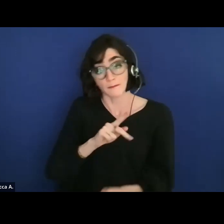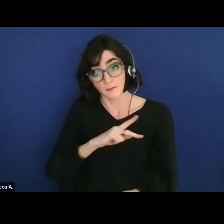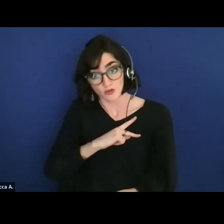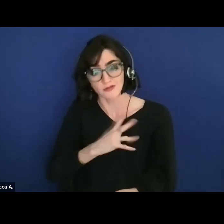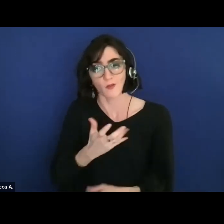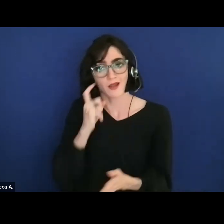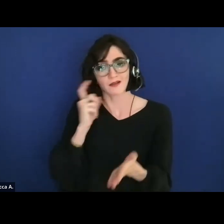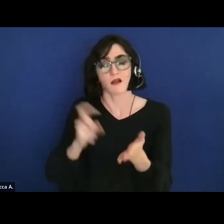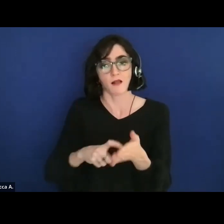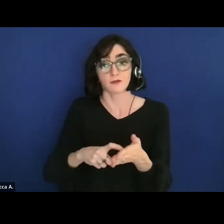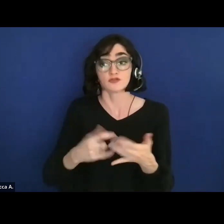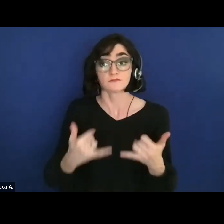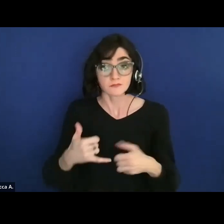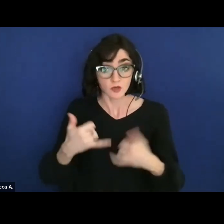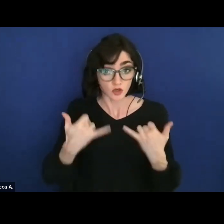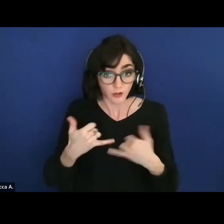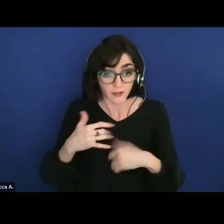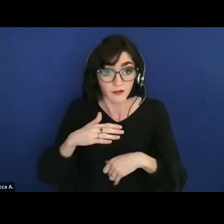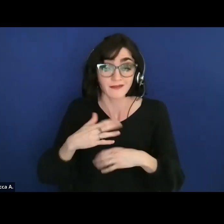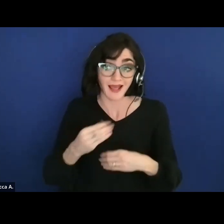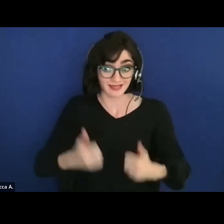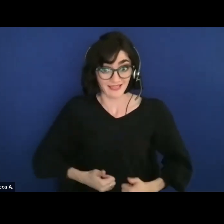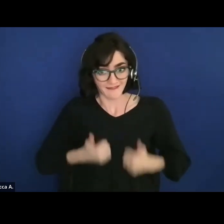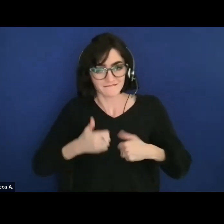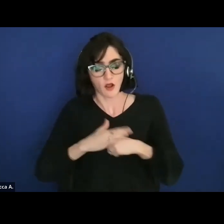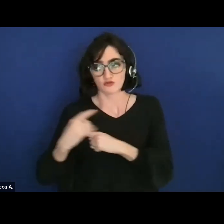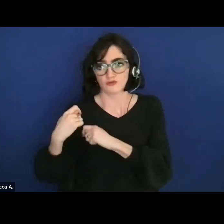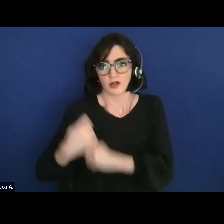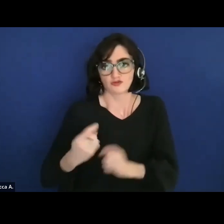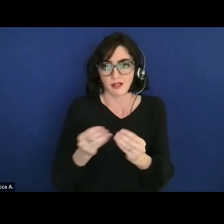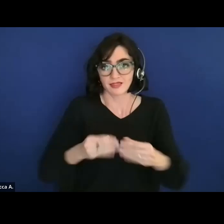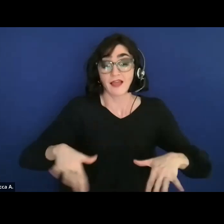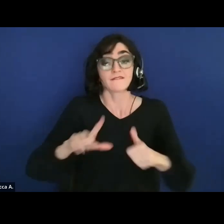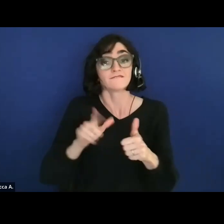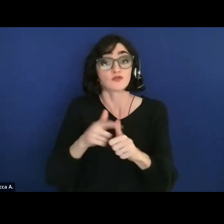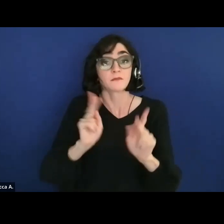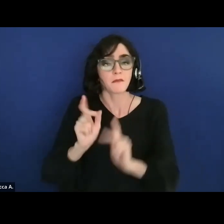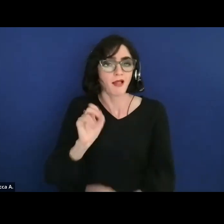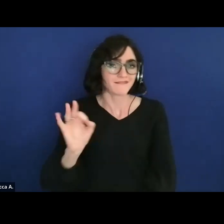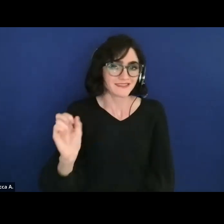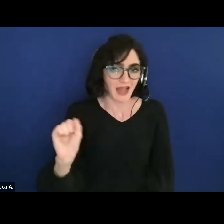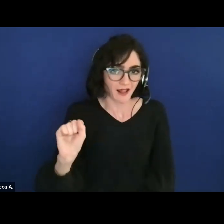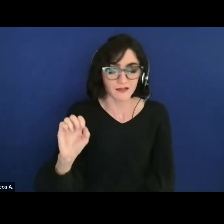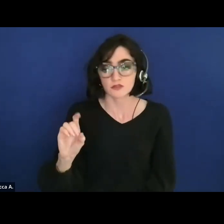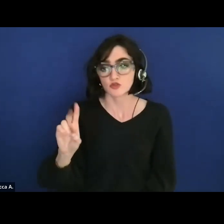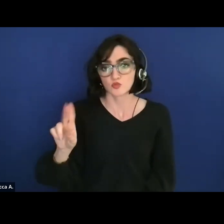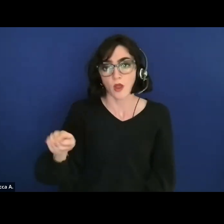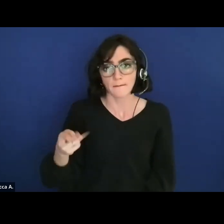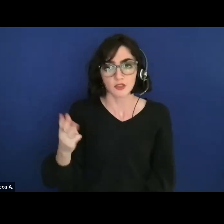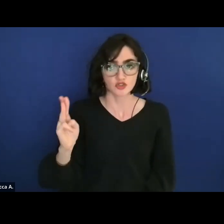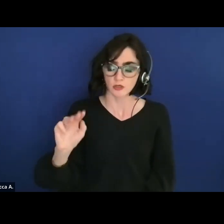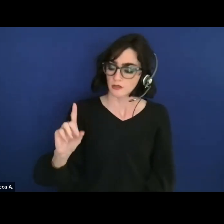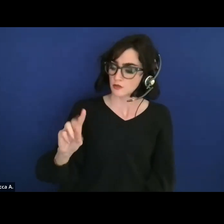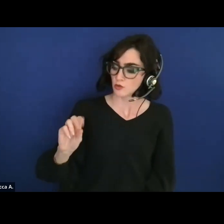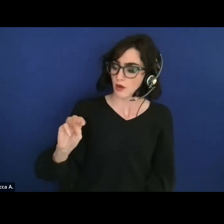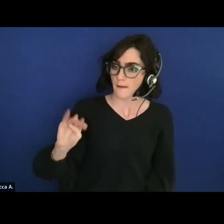I am currently on and live on the traditional land of the first people of Seattle, the Duwamish people, past and present,